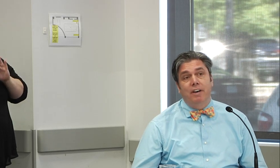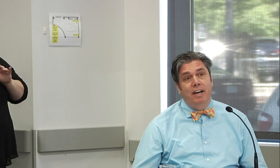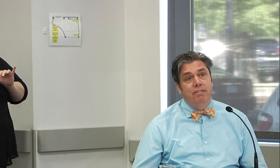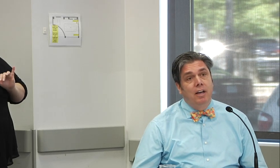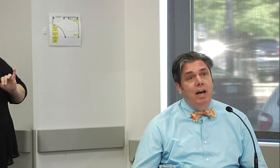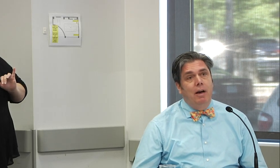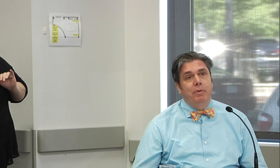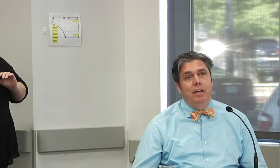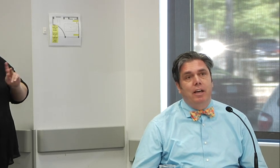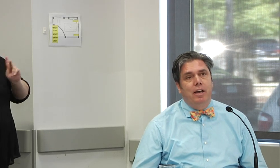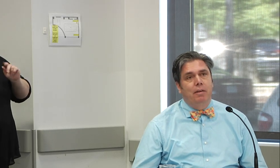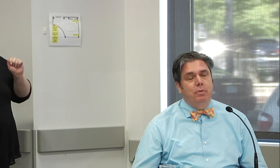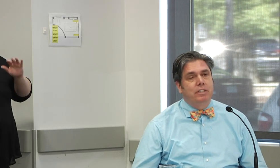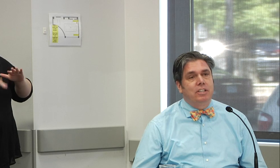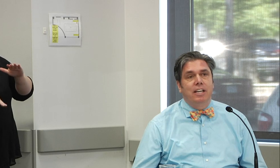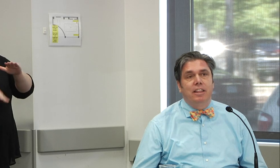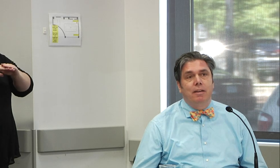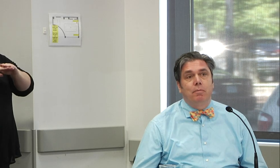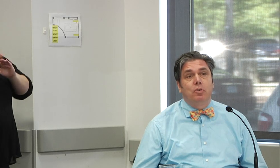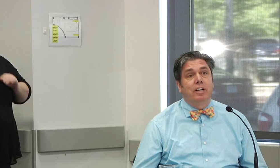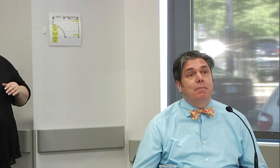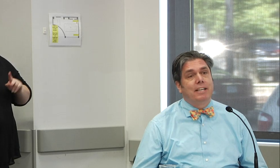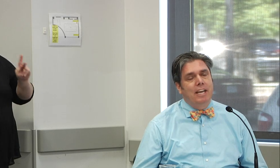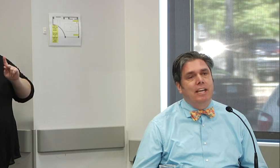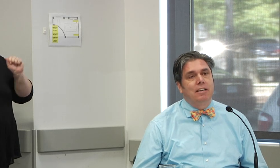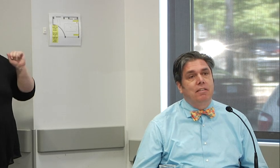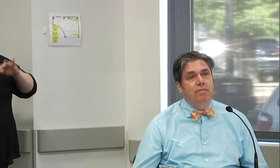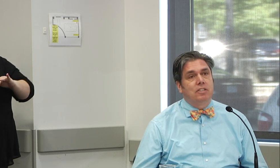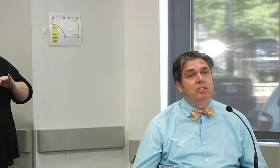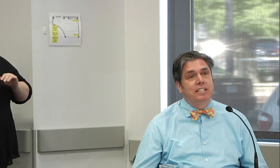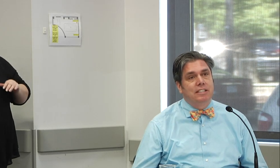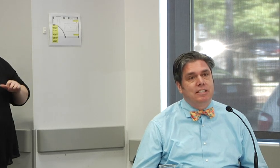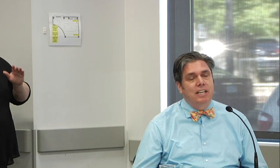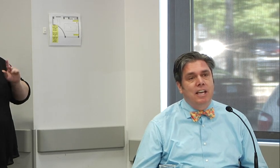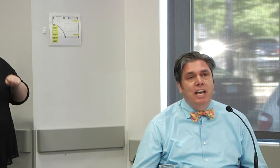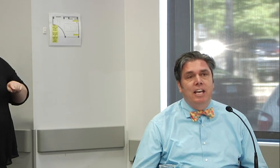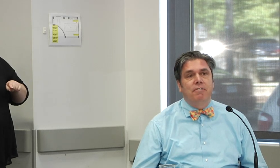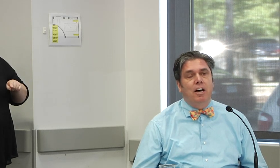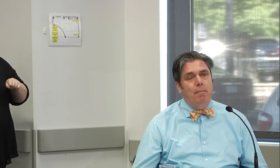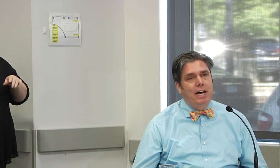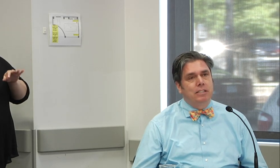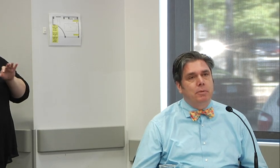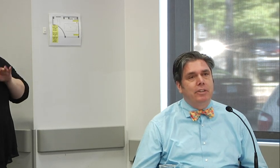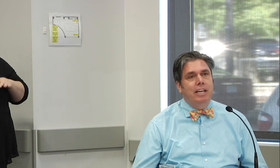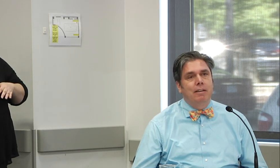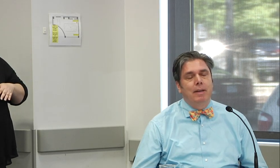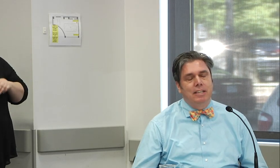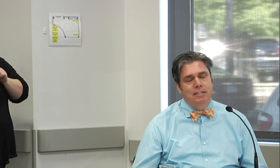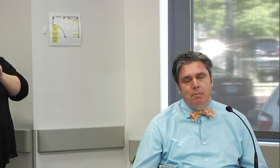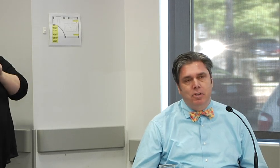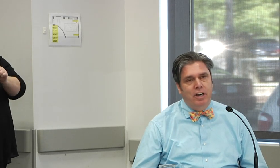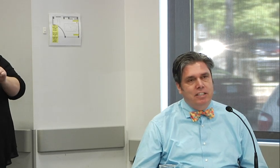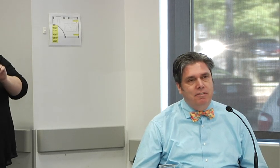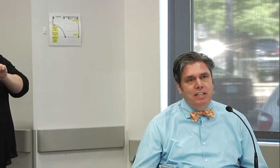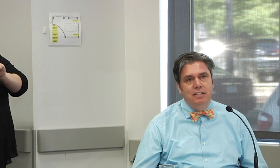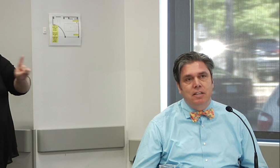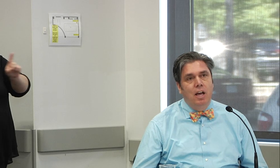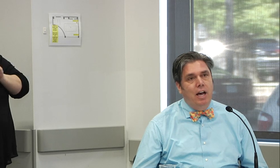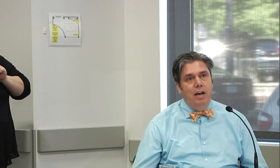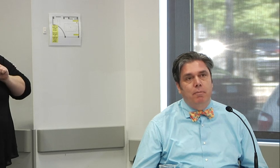25. We appreciate them trying to maintain physical distancing, and if at all possible, they can maintain some of their